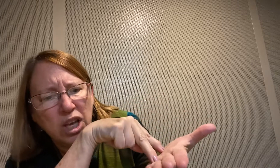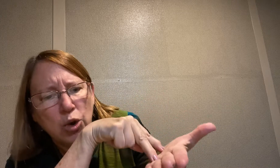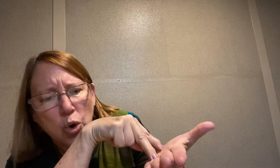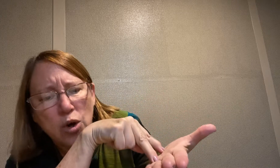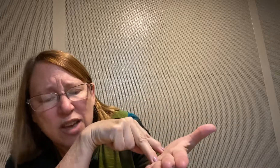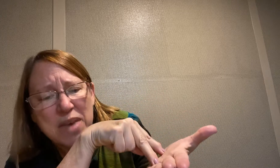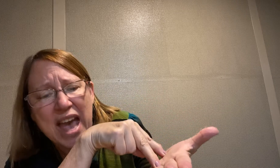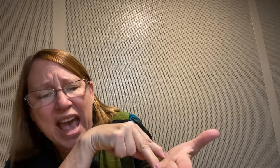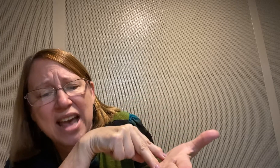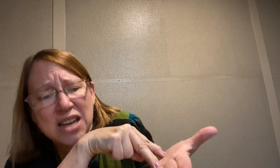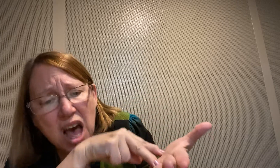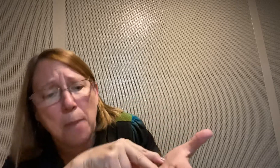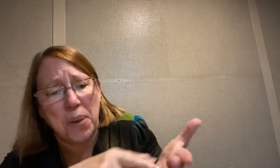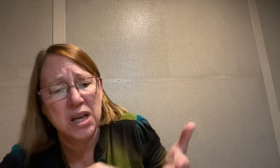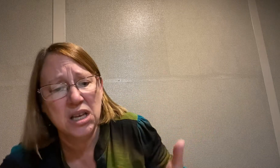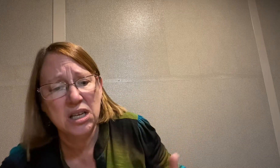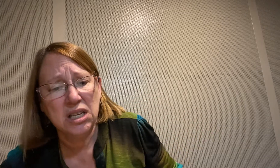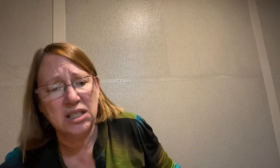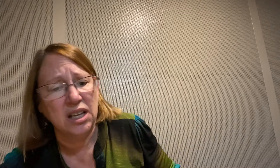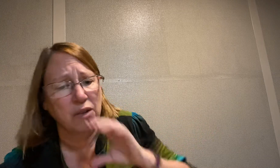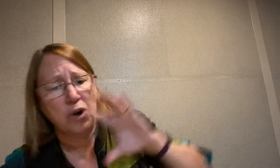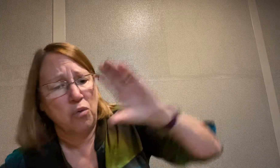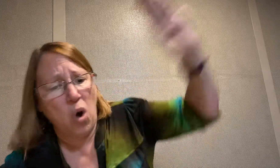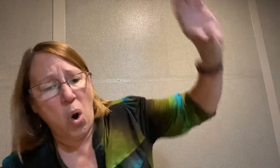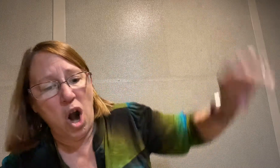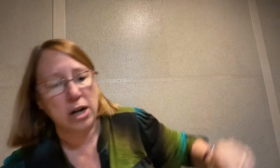"Who'll give me a hand up?" Silver roared.